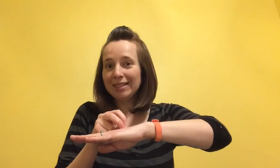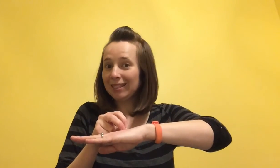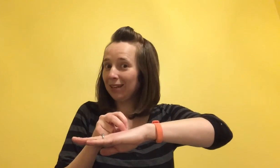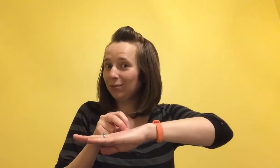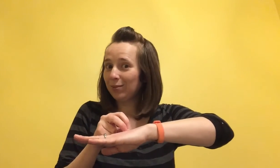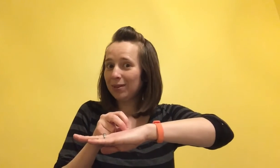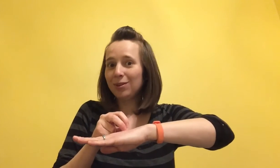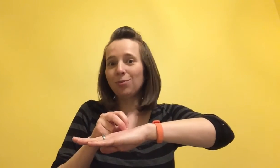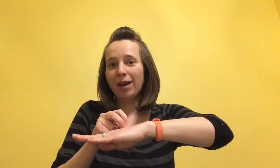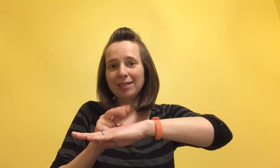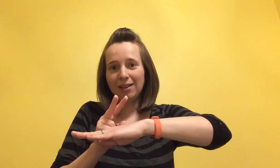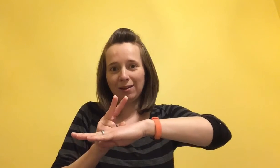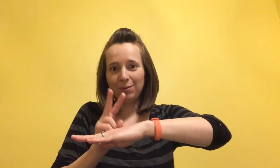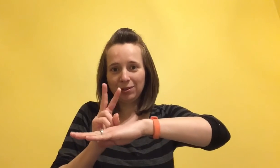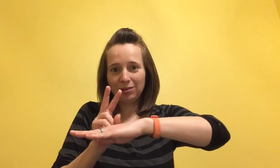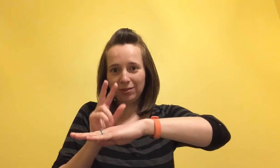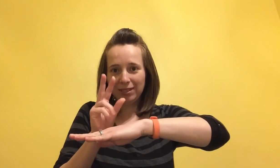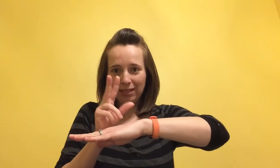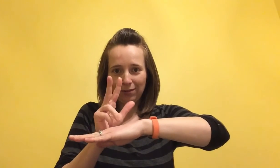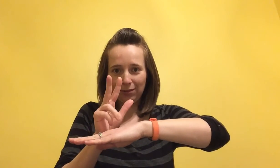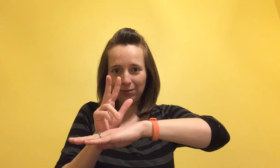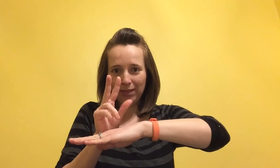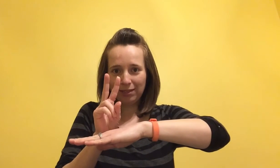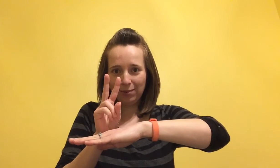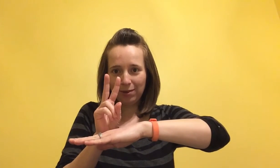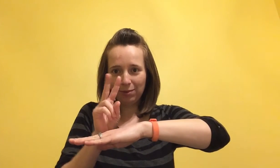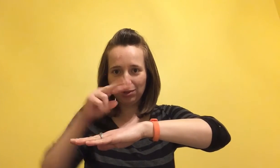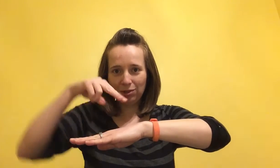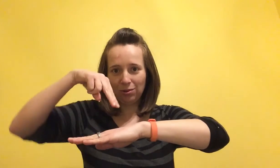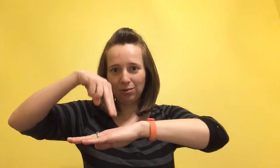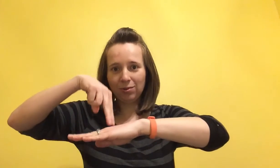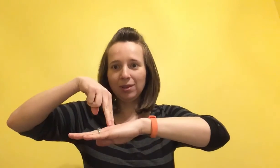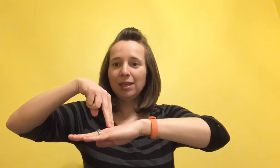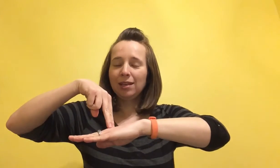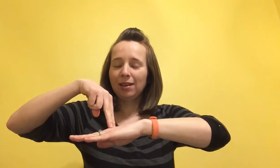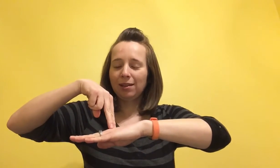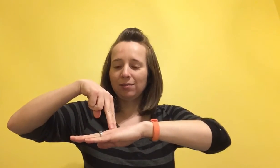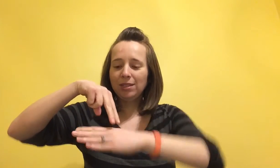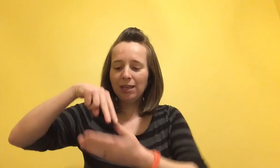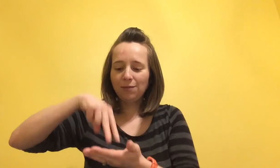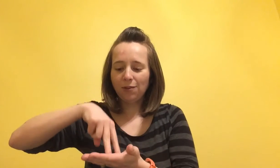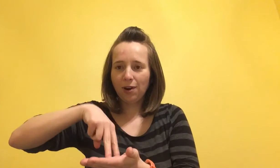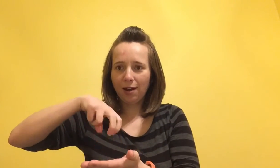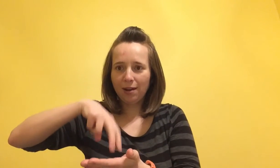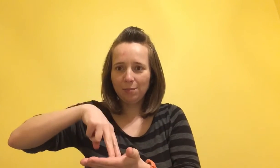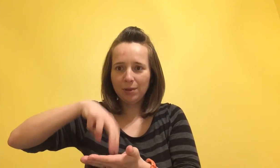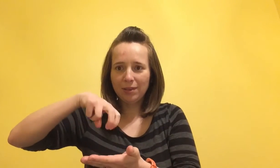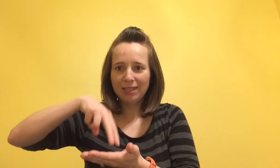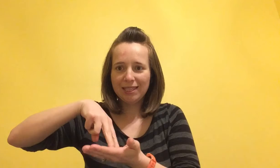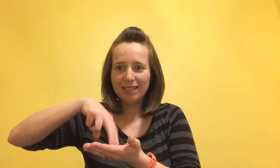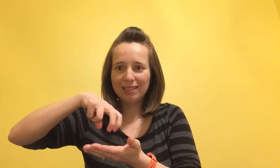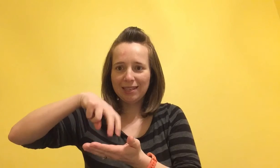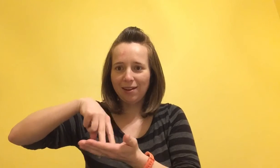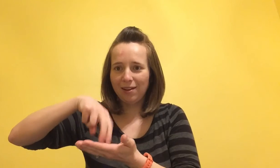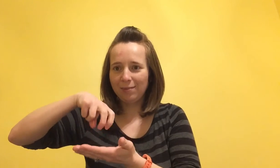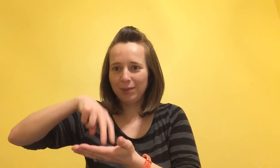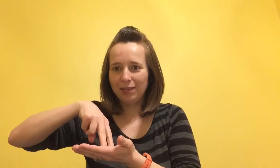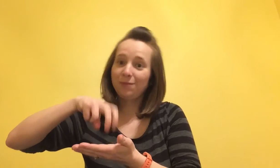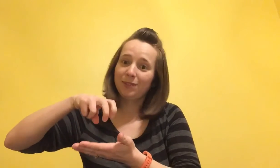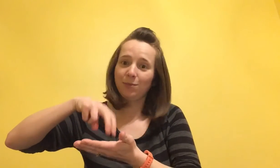Next sign will be grasshopper. So instead of 3, it's going to be number 2. Just like for hop. This is to hop, like if someone